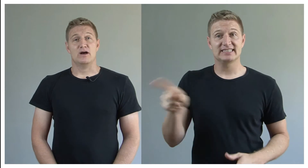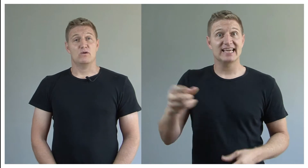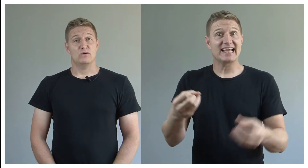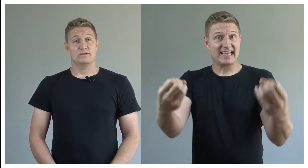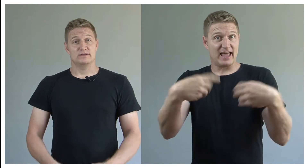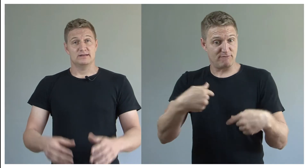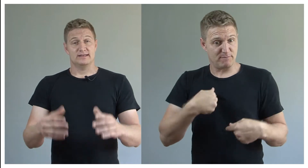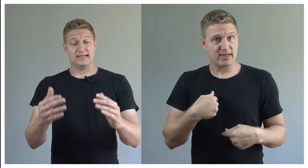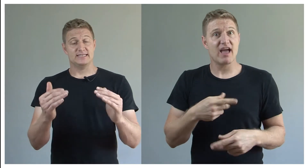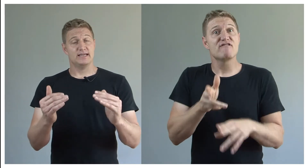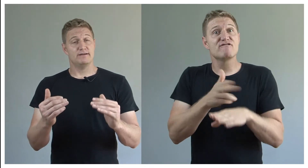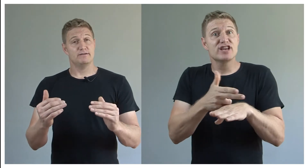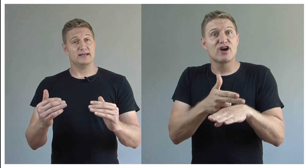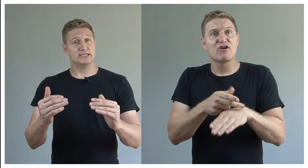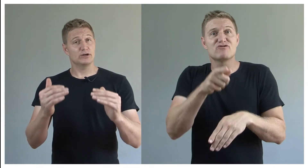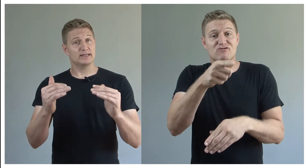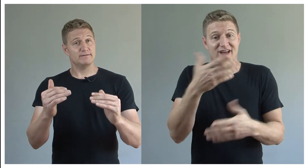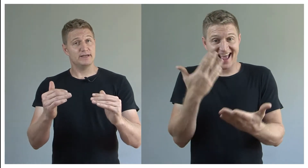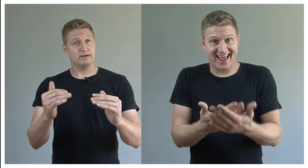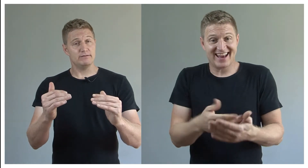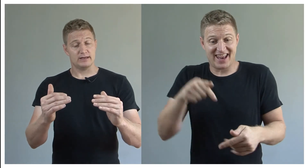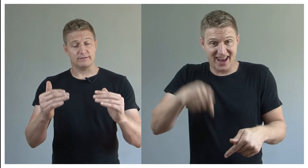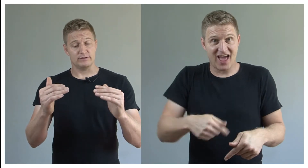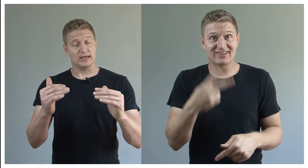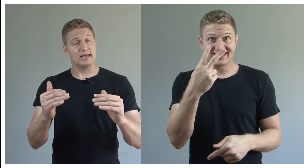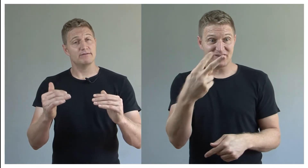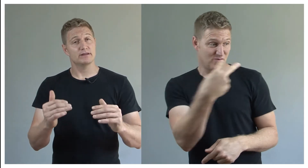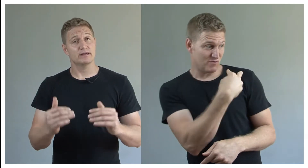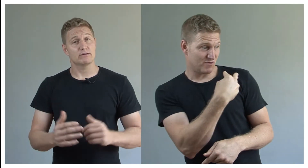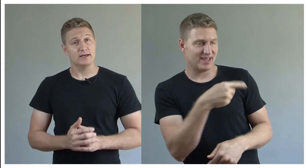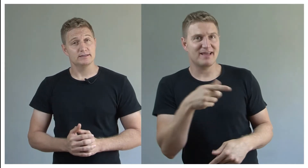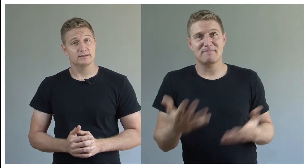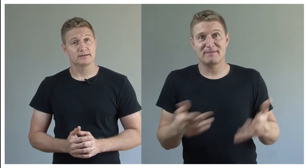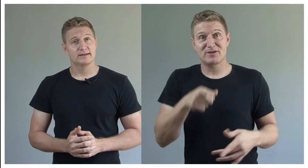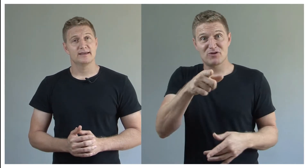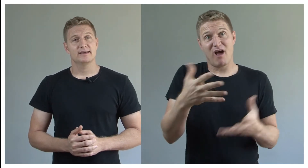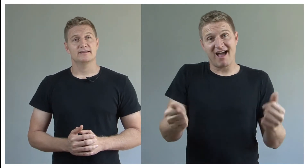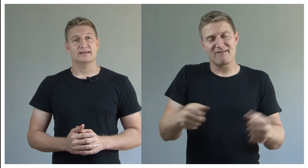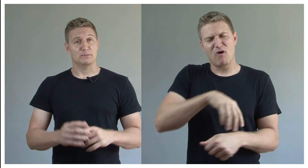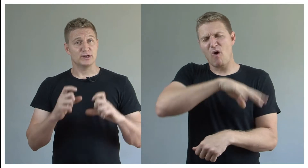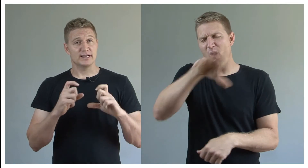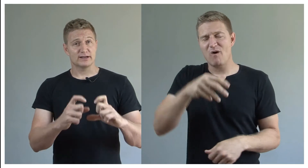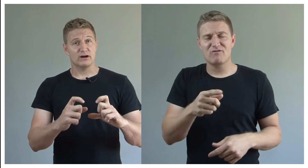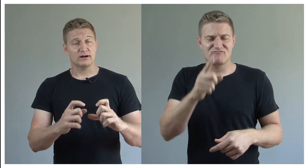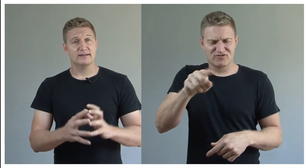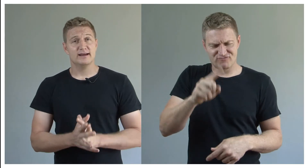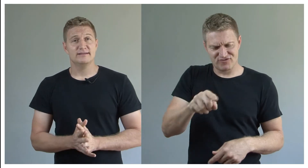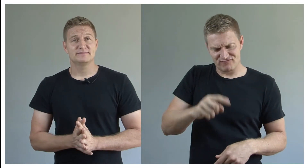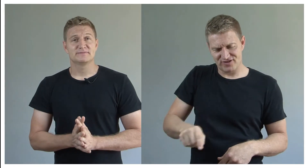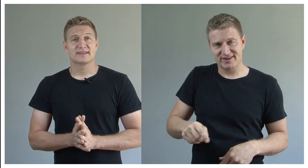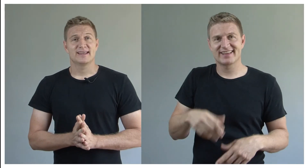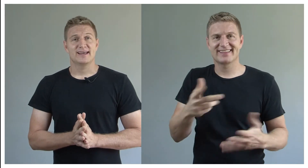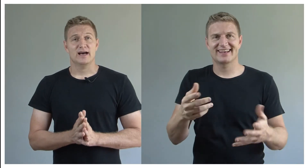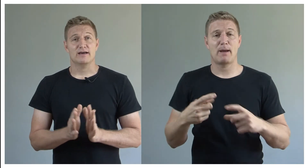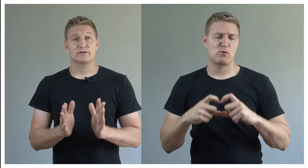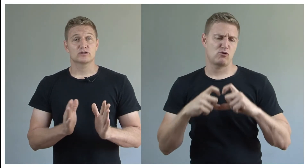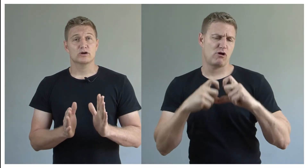Now, let's look at the video, and if you get everything right, then I'll put a little heart there. I have control